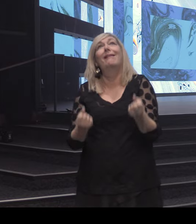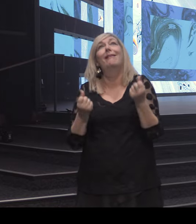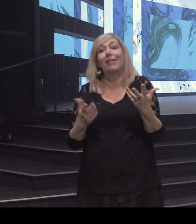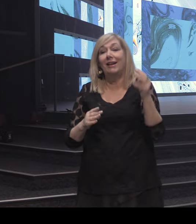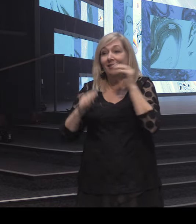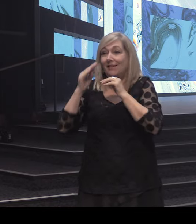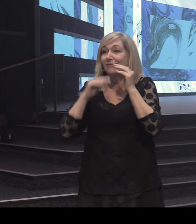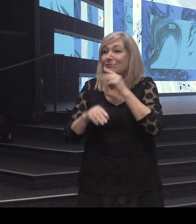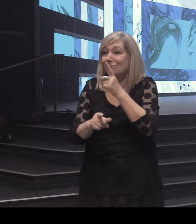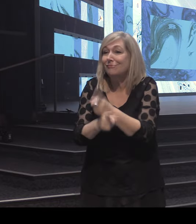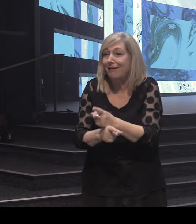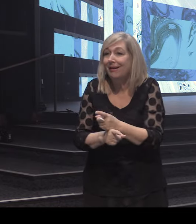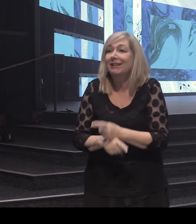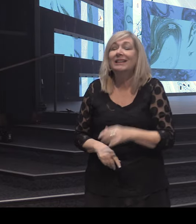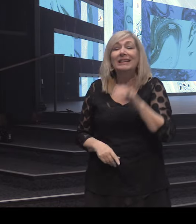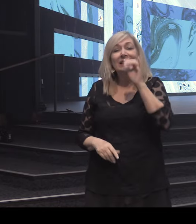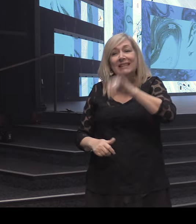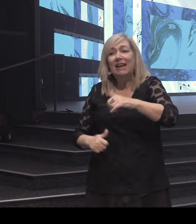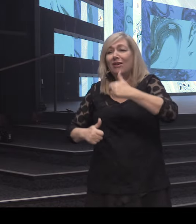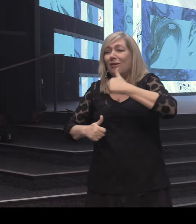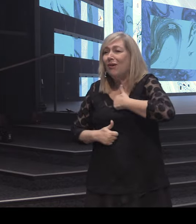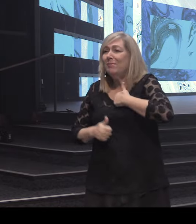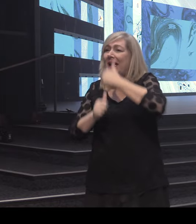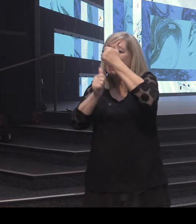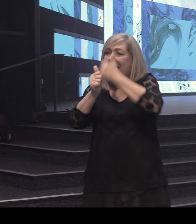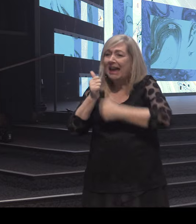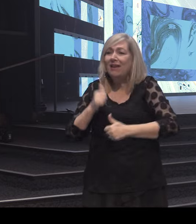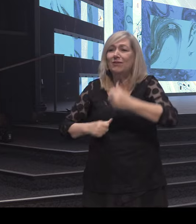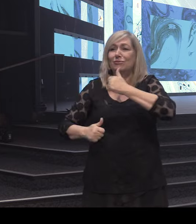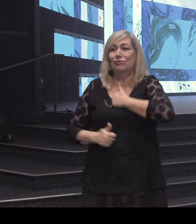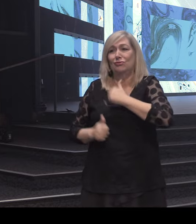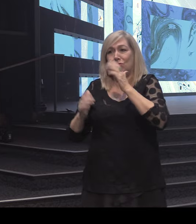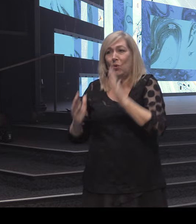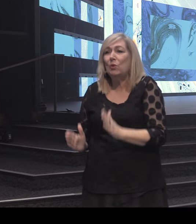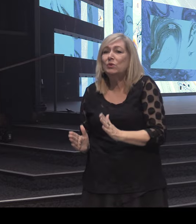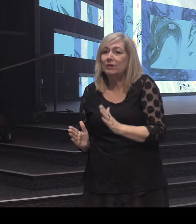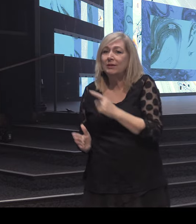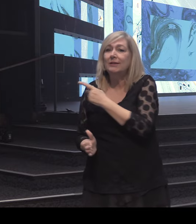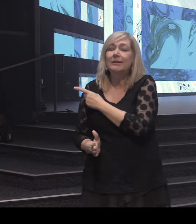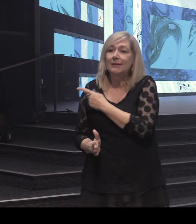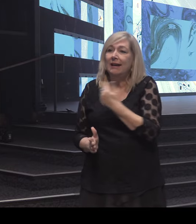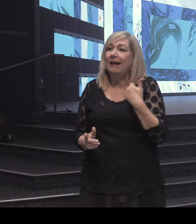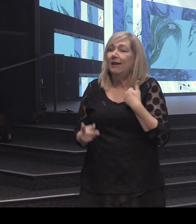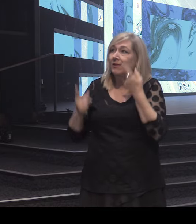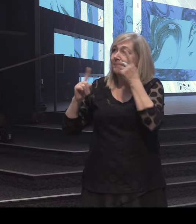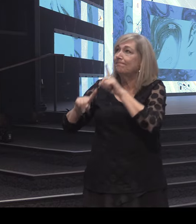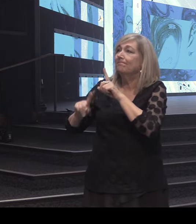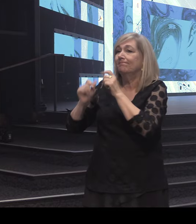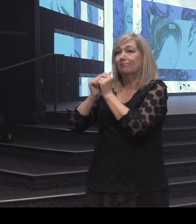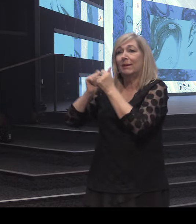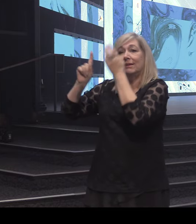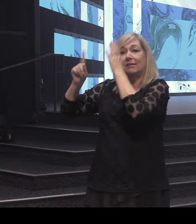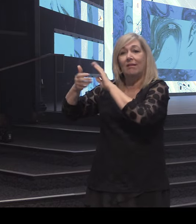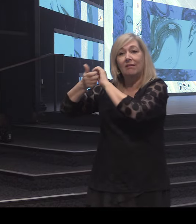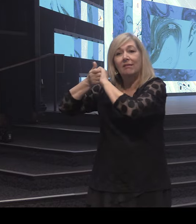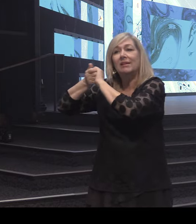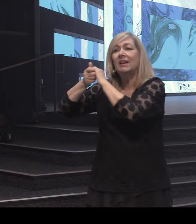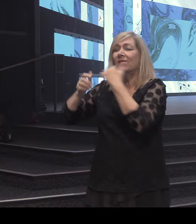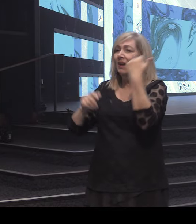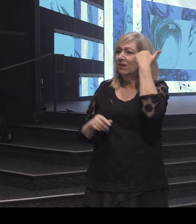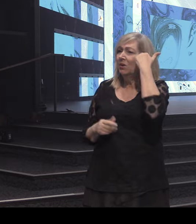the Israeli army, every single soldier, had a covenant with God, and had access to all